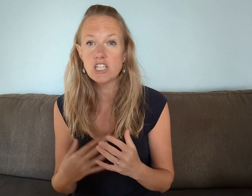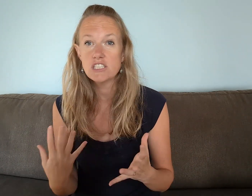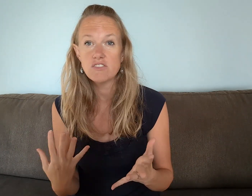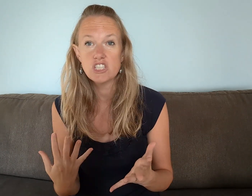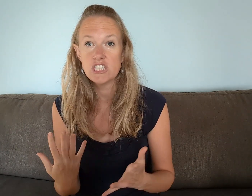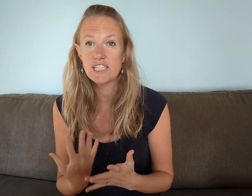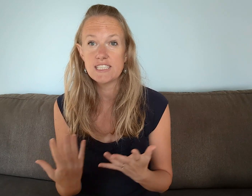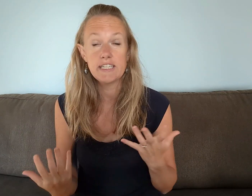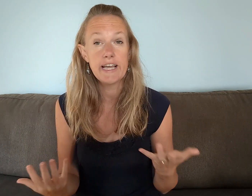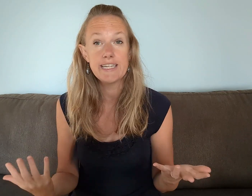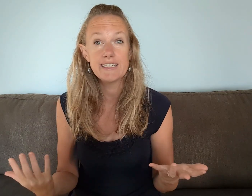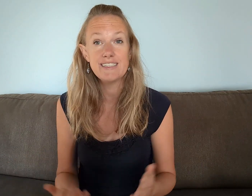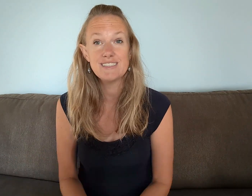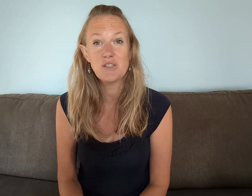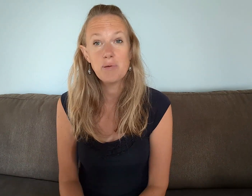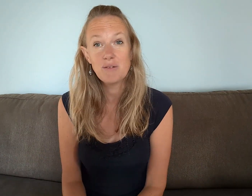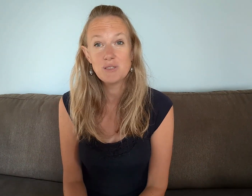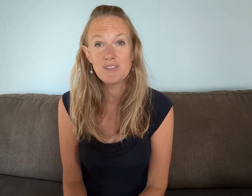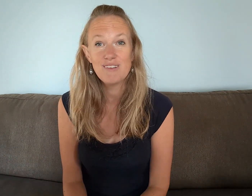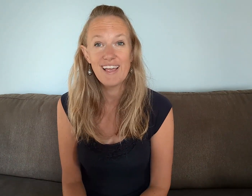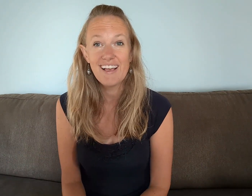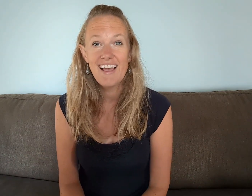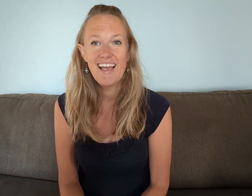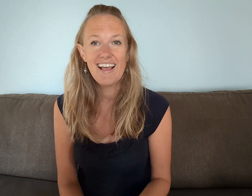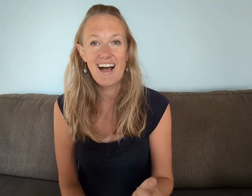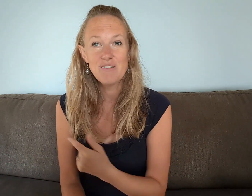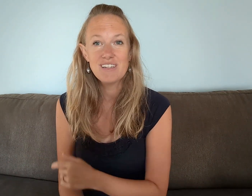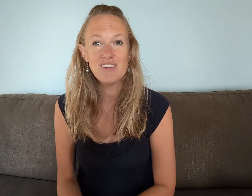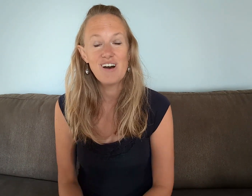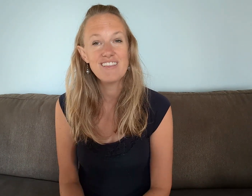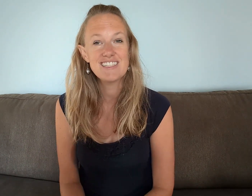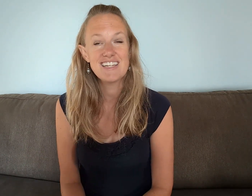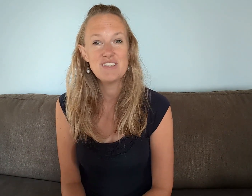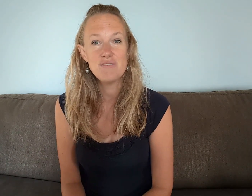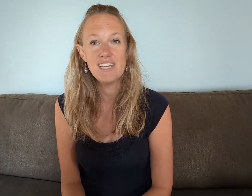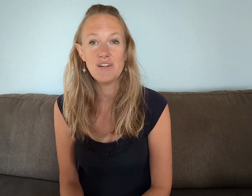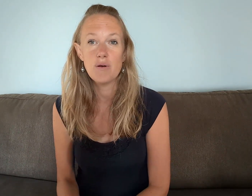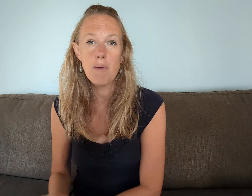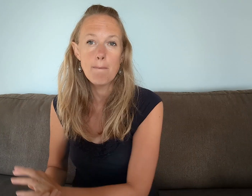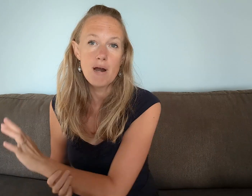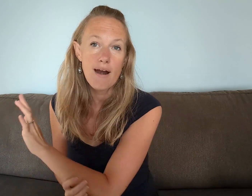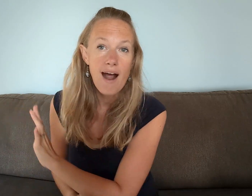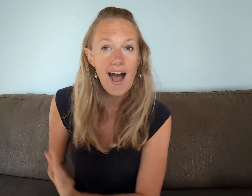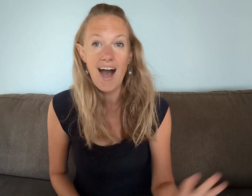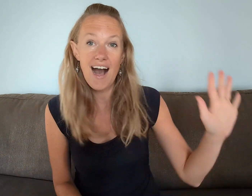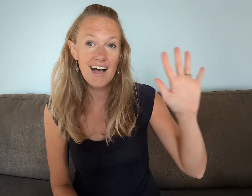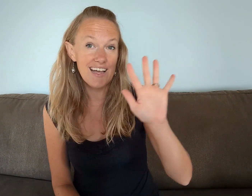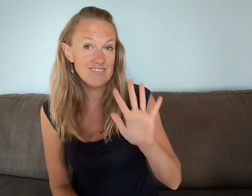Johnson version that's nearly identical, so you pick which one you like and I will give you all the signs you need. Remember, I'm